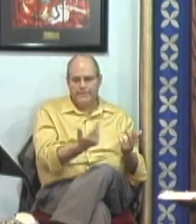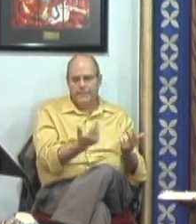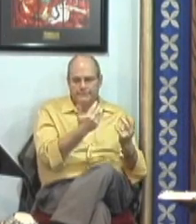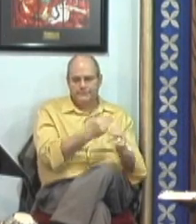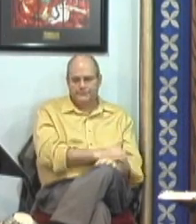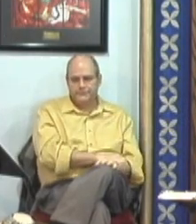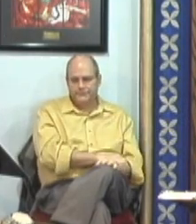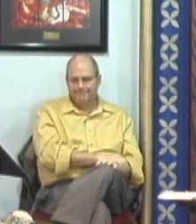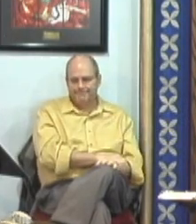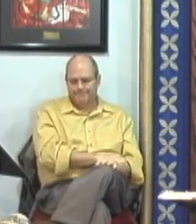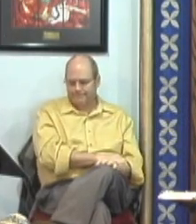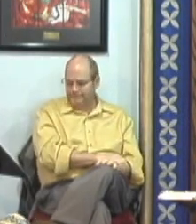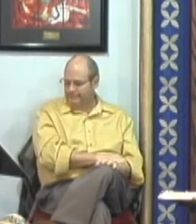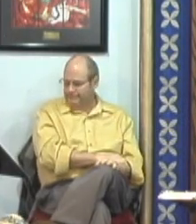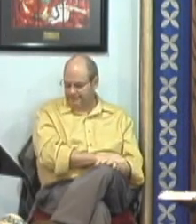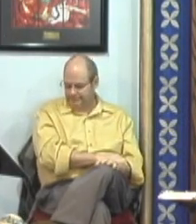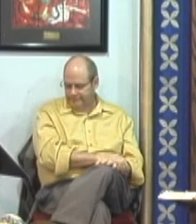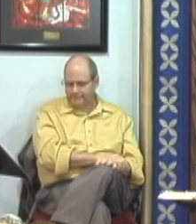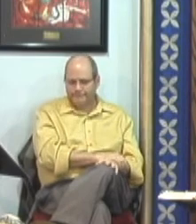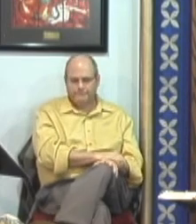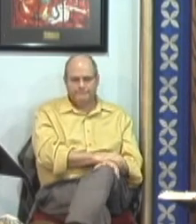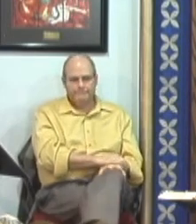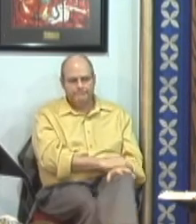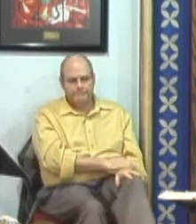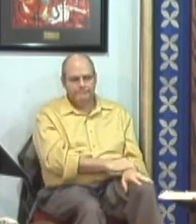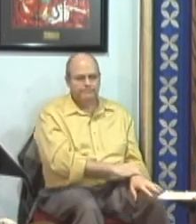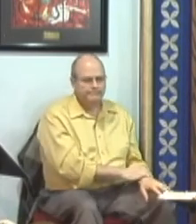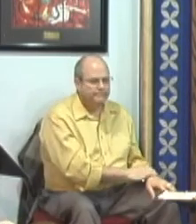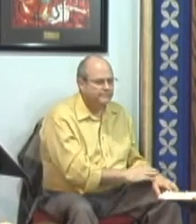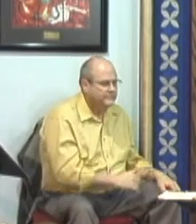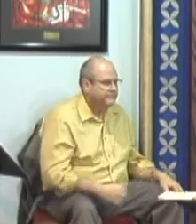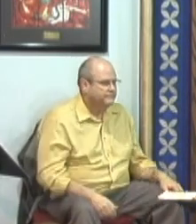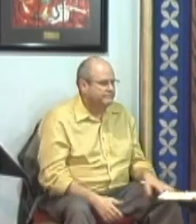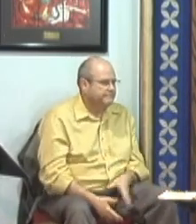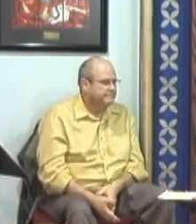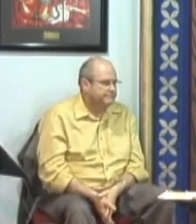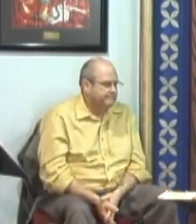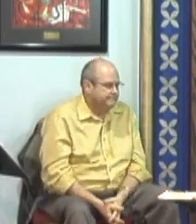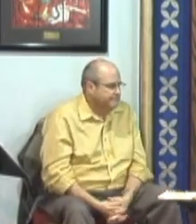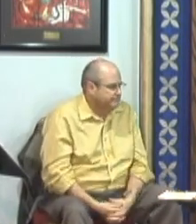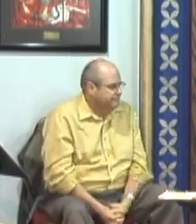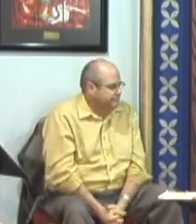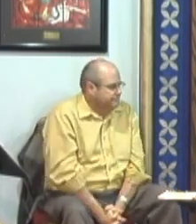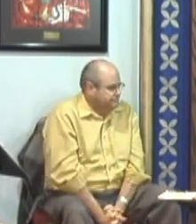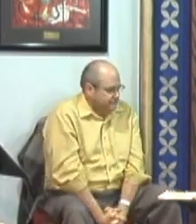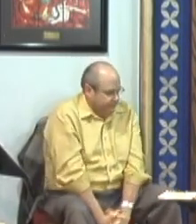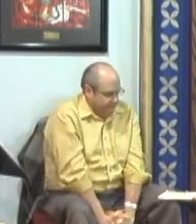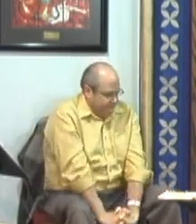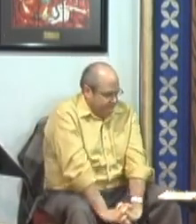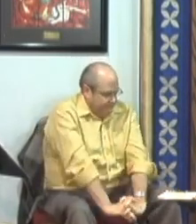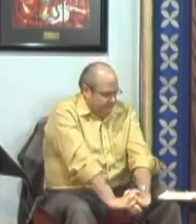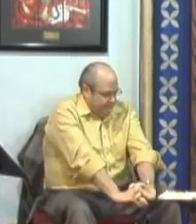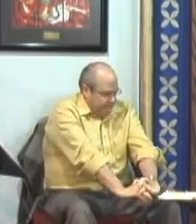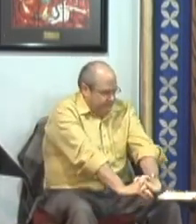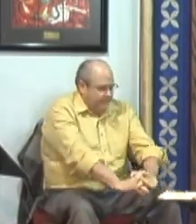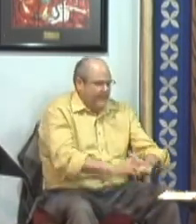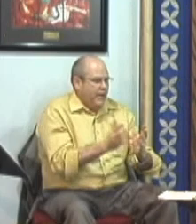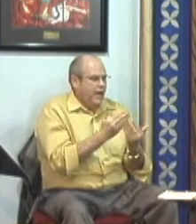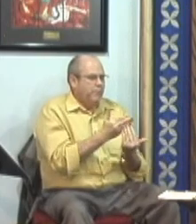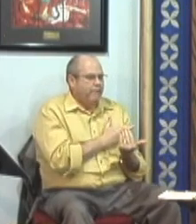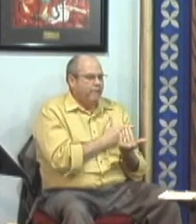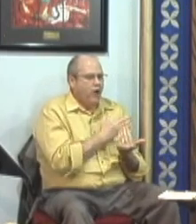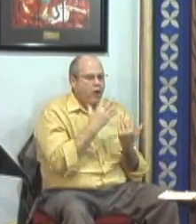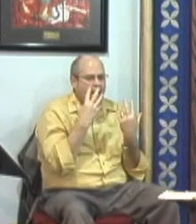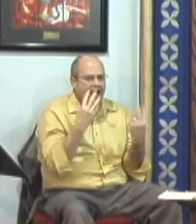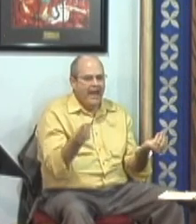Amen. Amen. Thank you, Lord. Thank you, Father. Thank you, Lord. Well,